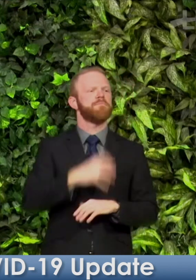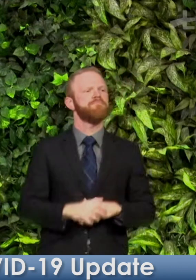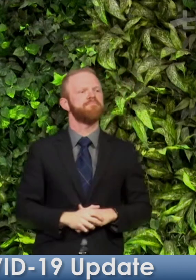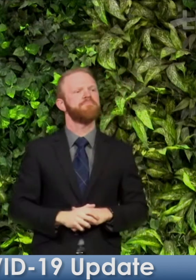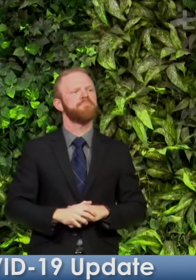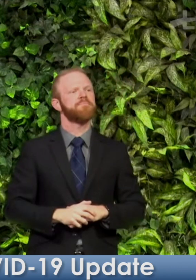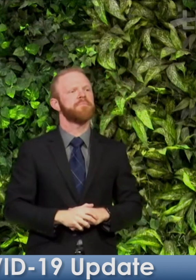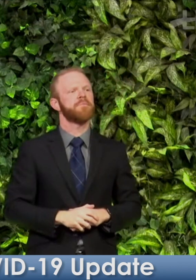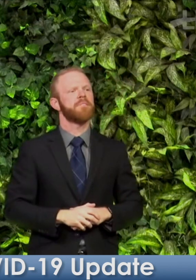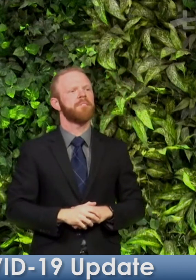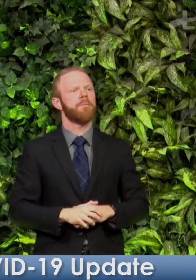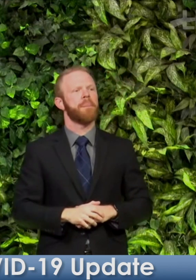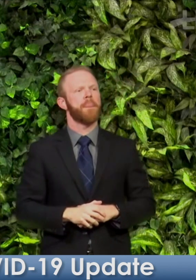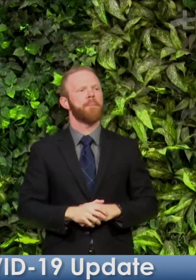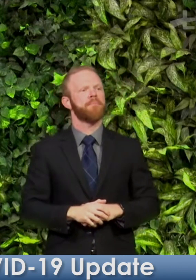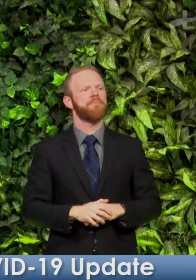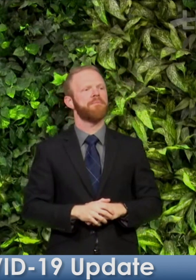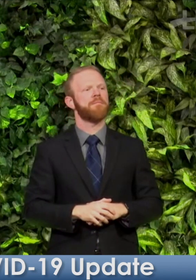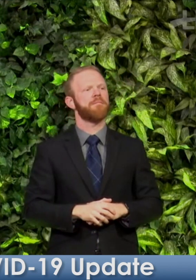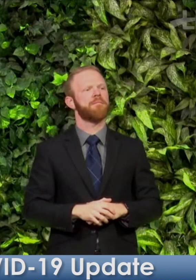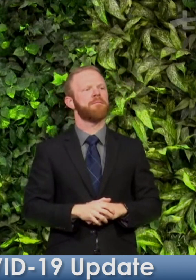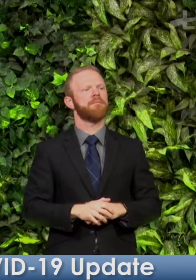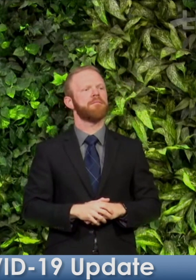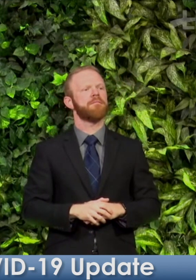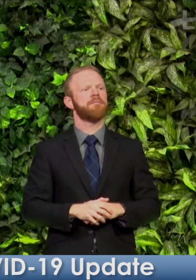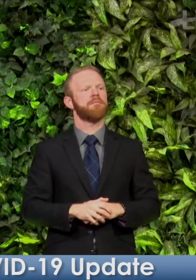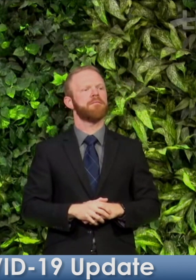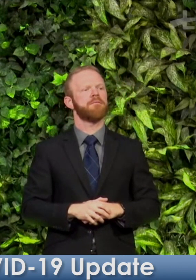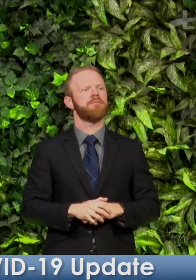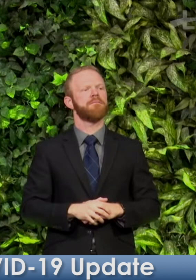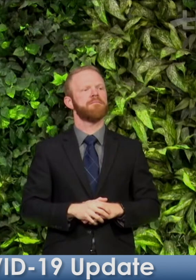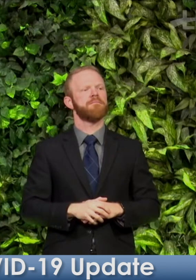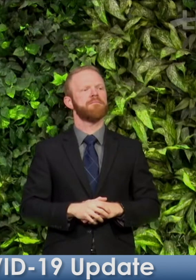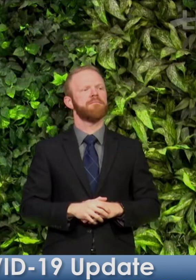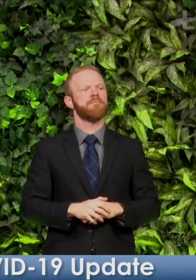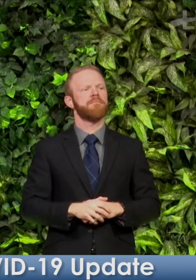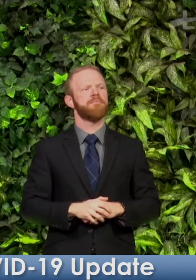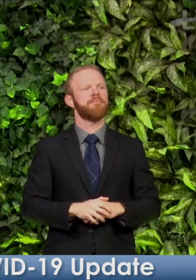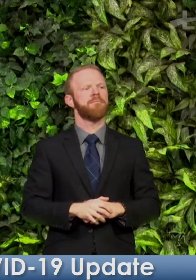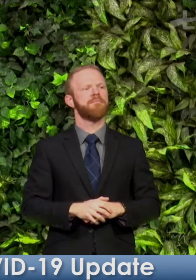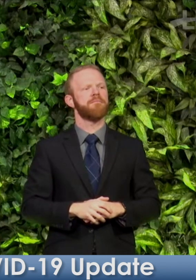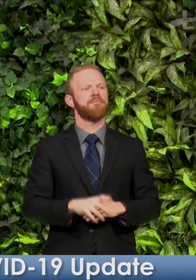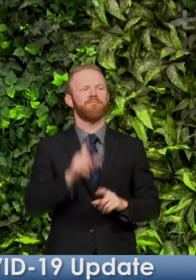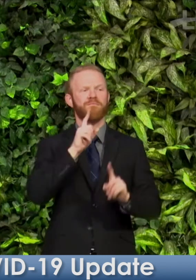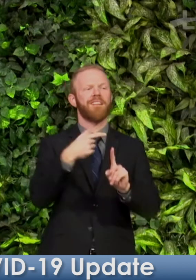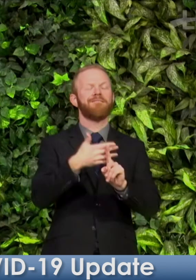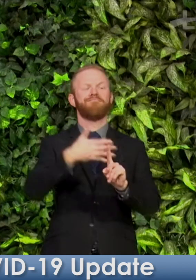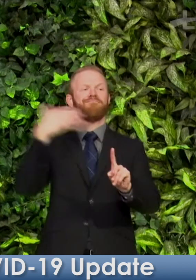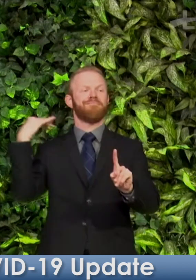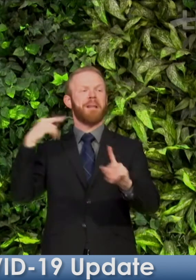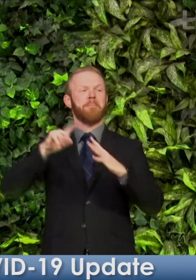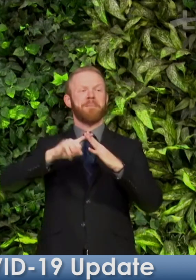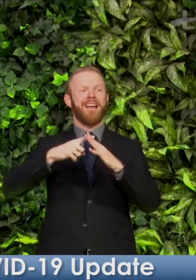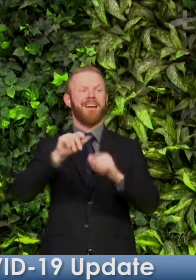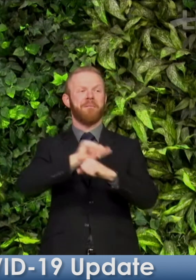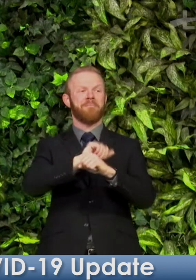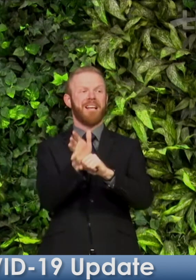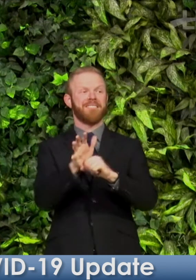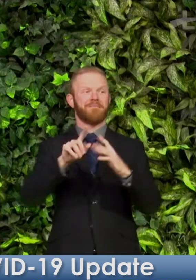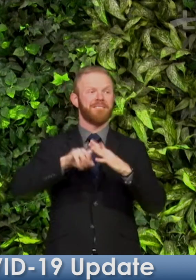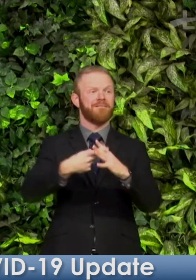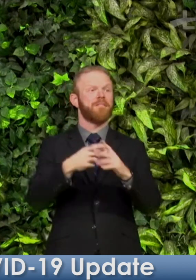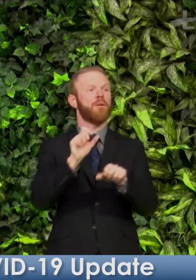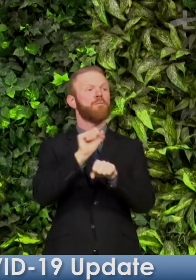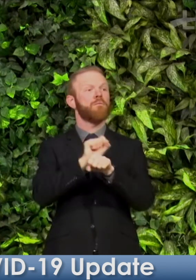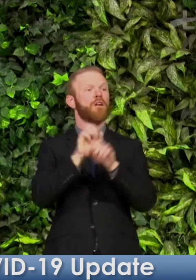contemporary point, but I can go back to the beginning of this pandemic and the work in terms of getting PPE, the work that was done to